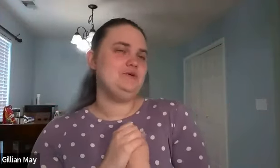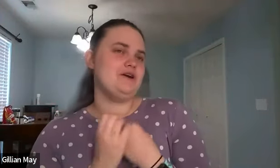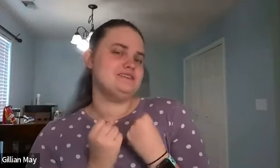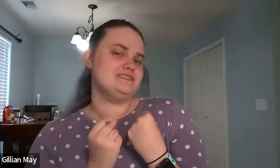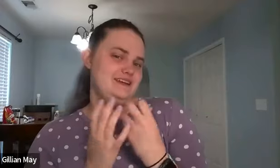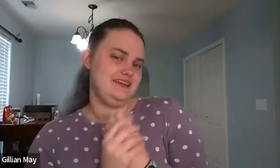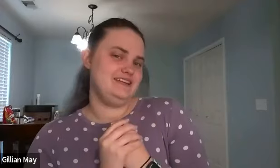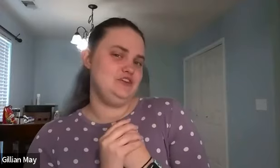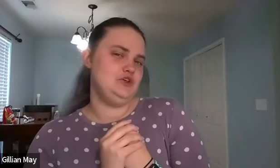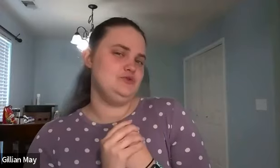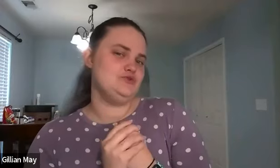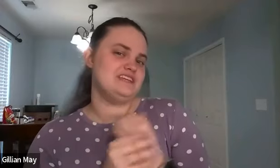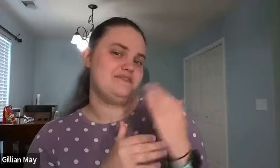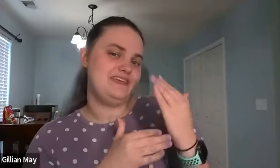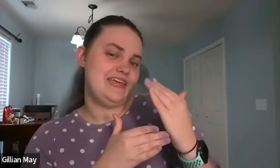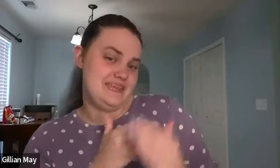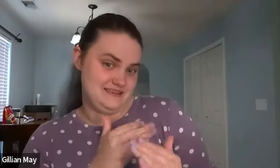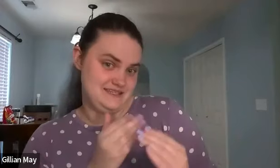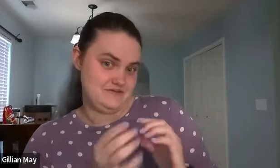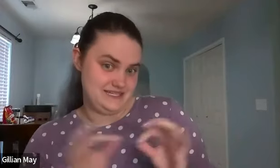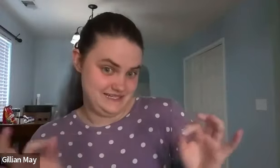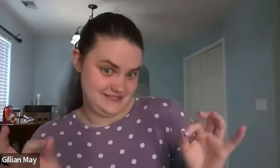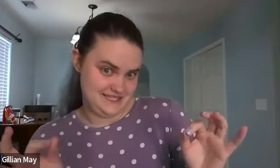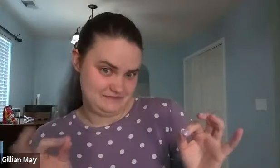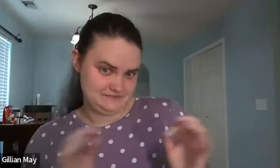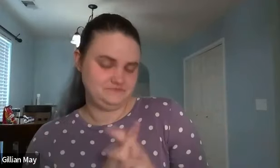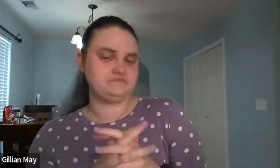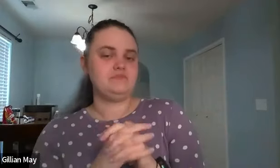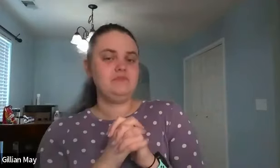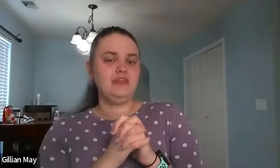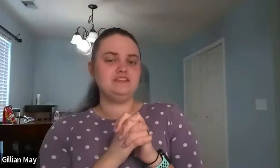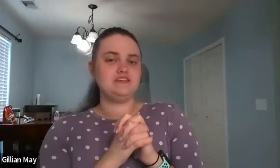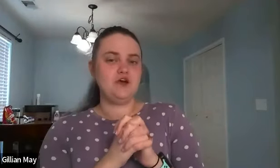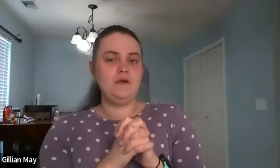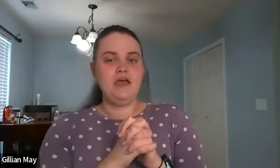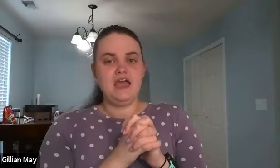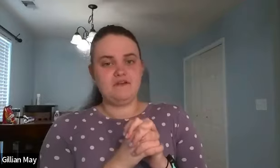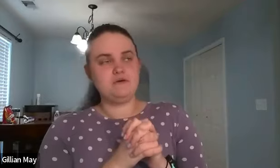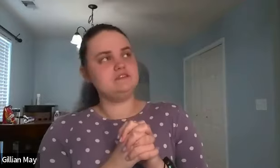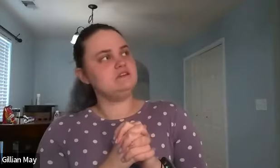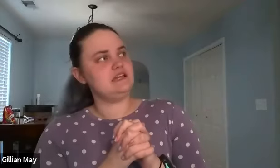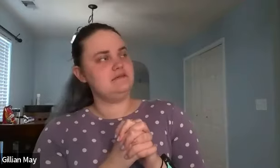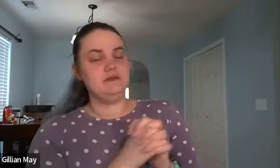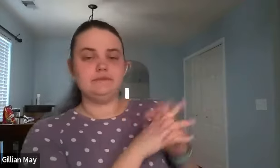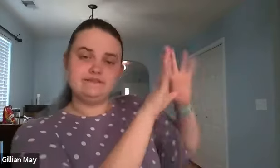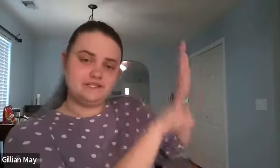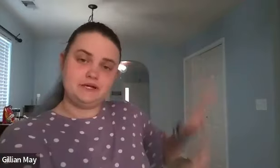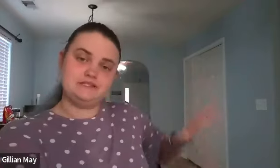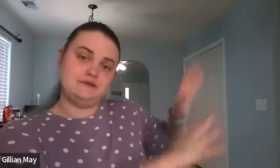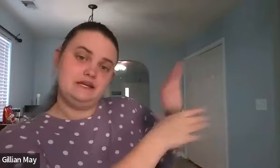are signing it, you use it at the end of a sentence. And so if I was going to say, pretend there's a person right